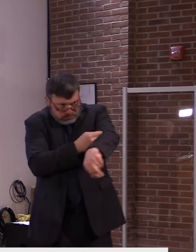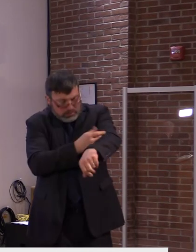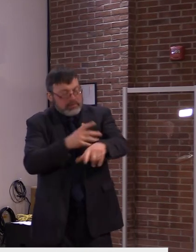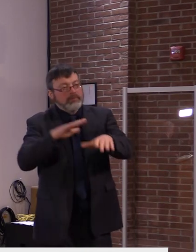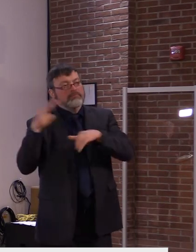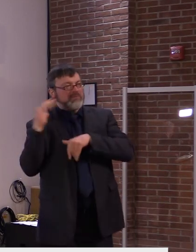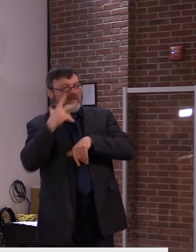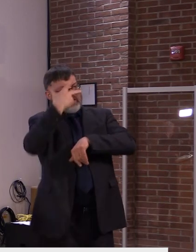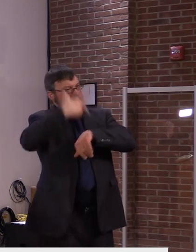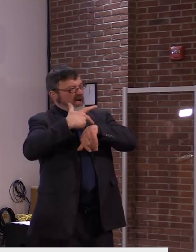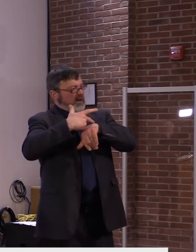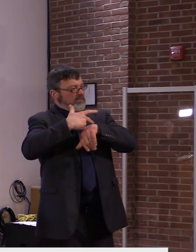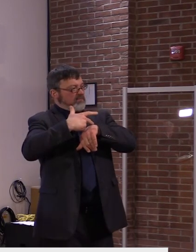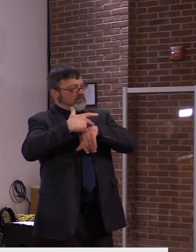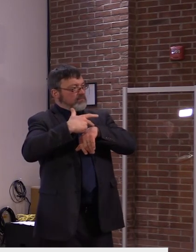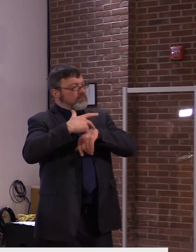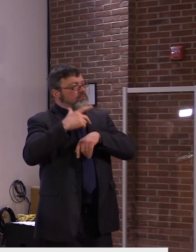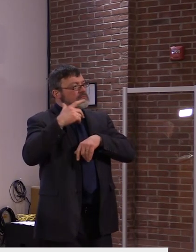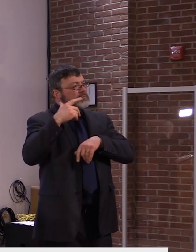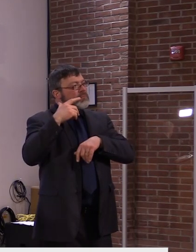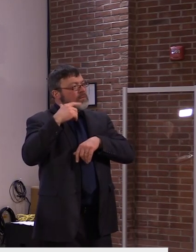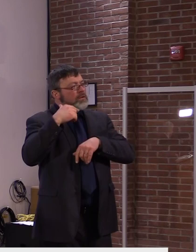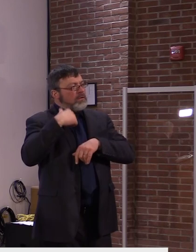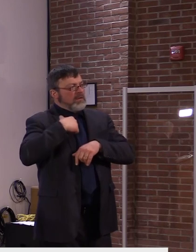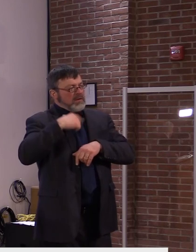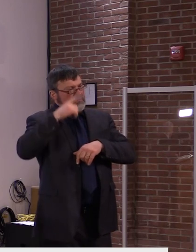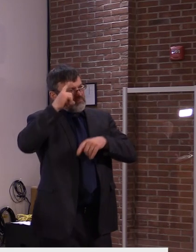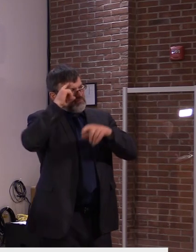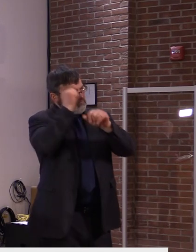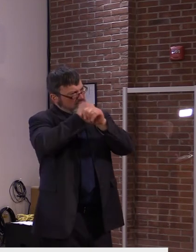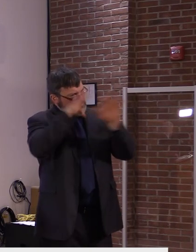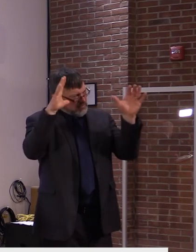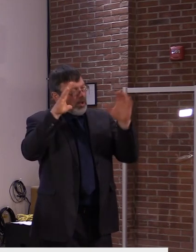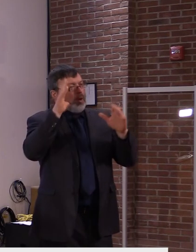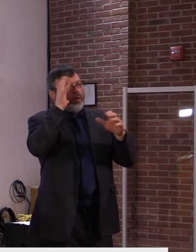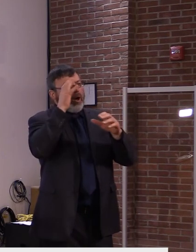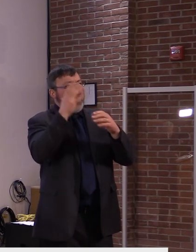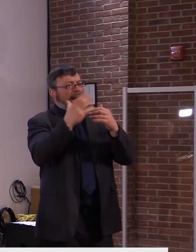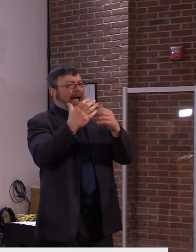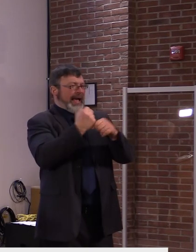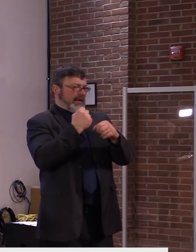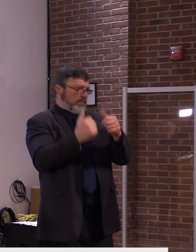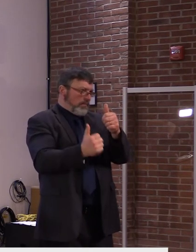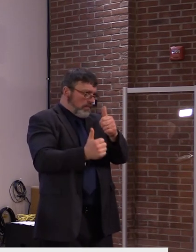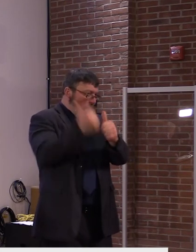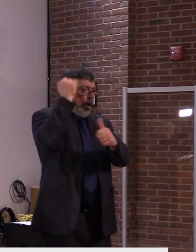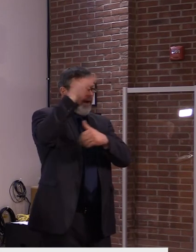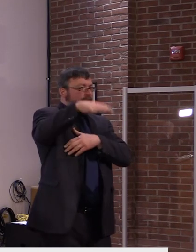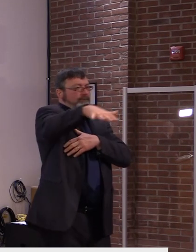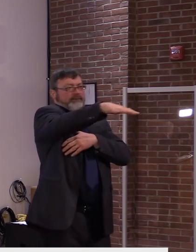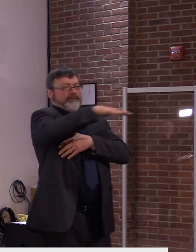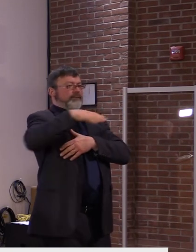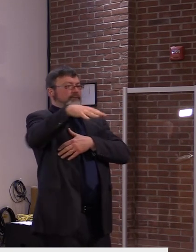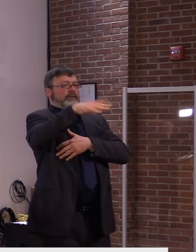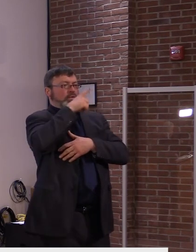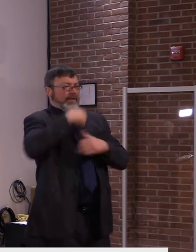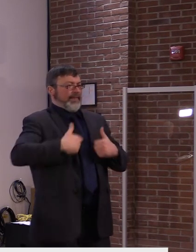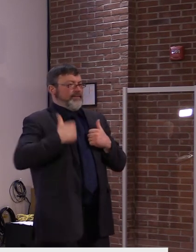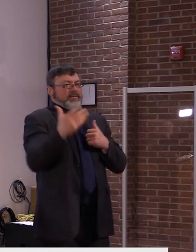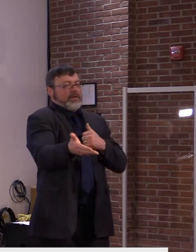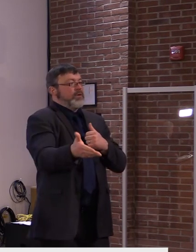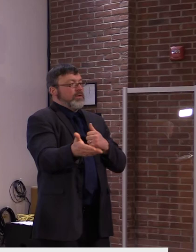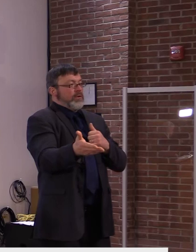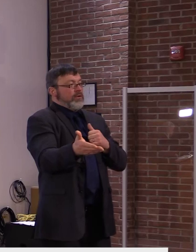state in terms of vaccinated. But in those rare instances, they still qualify to be vaccinated.